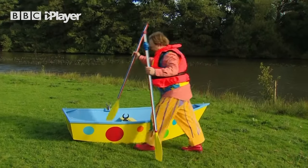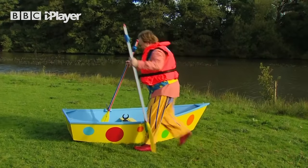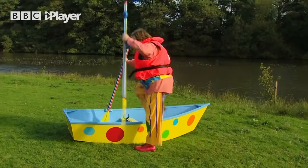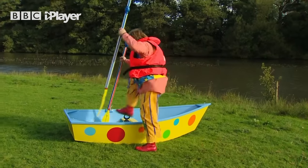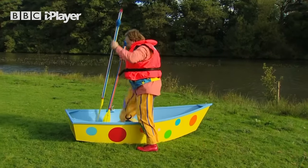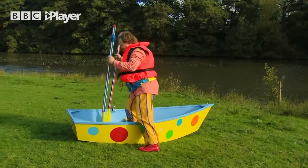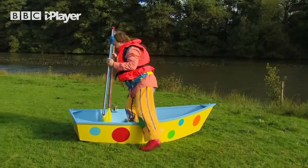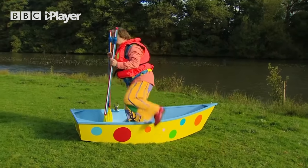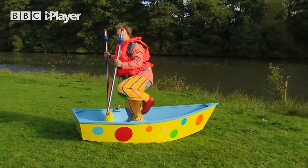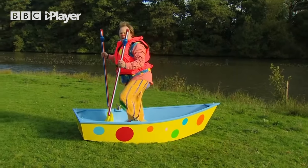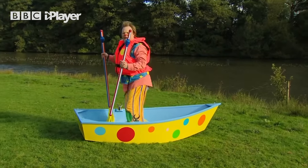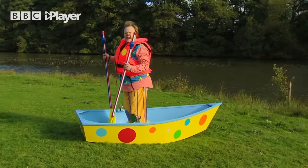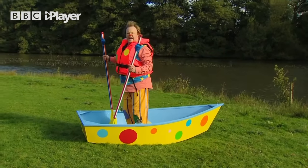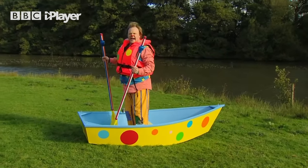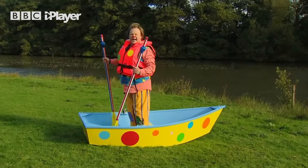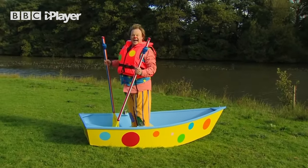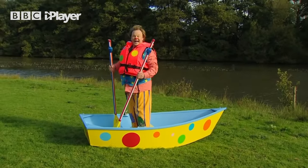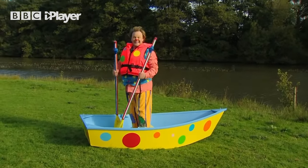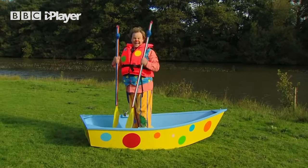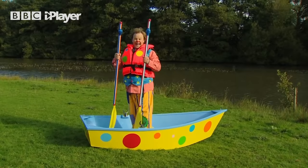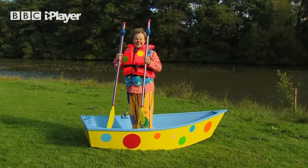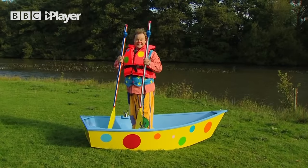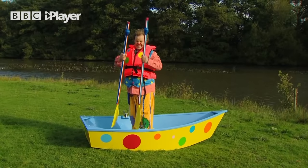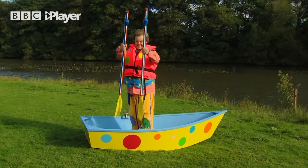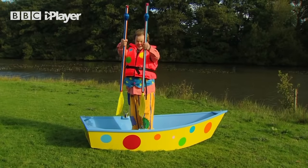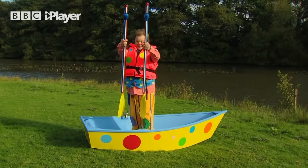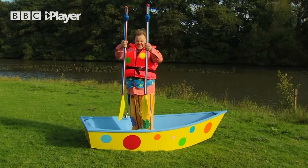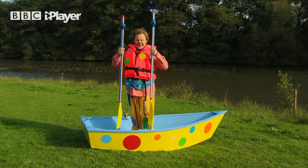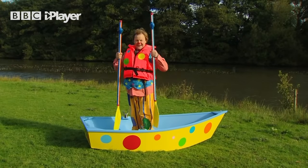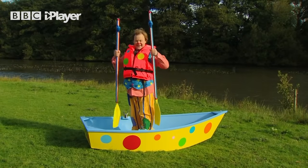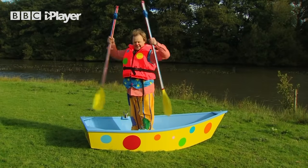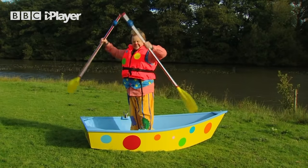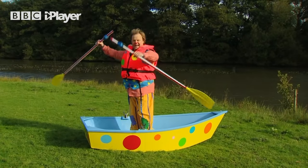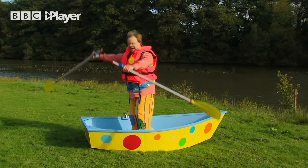do you roll the boat with ores mr tumble yes these are my new oars